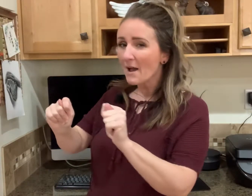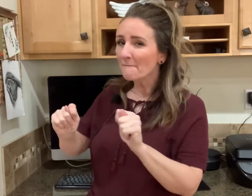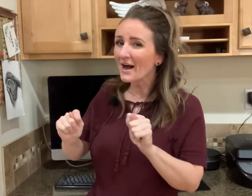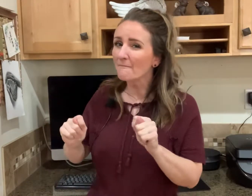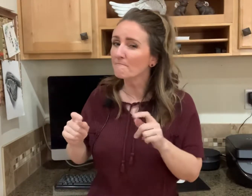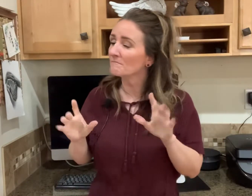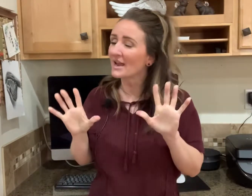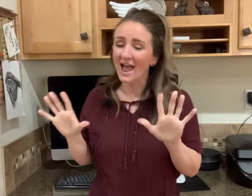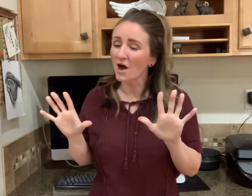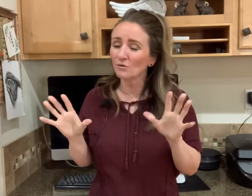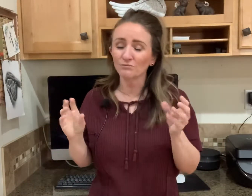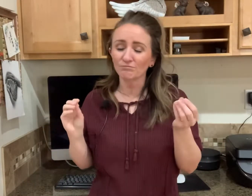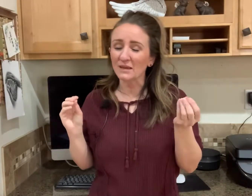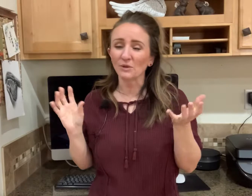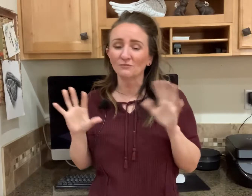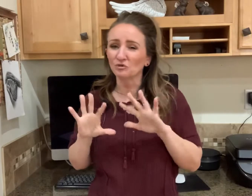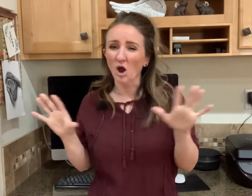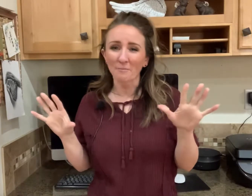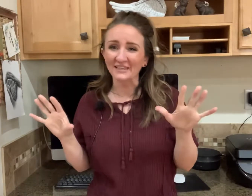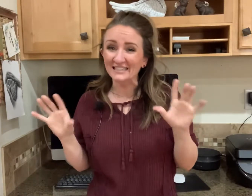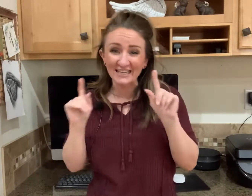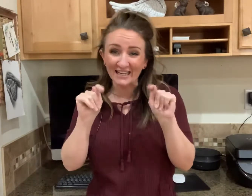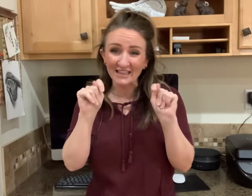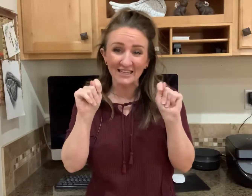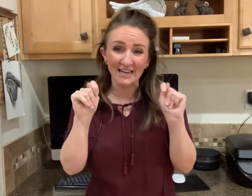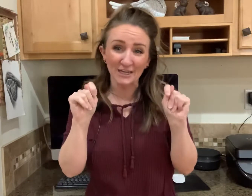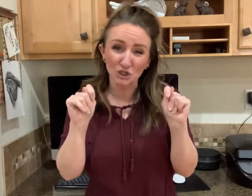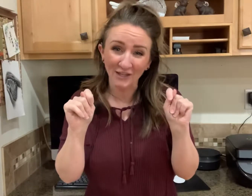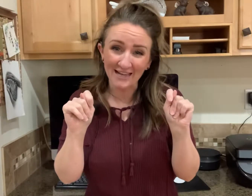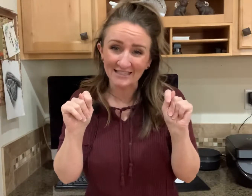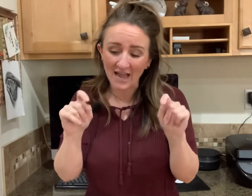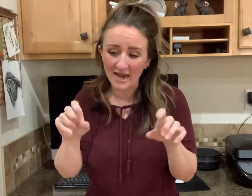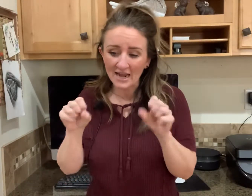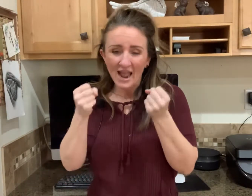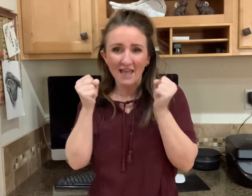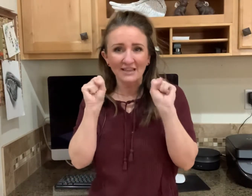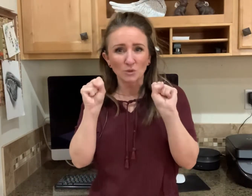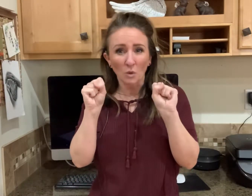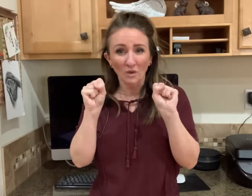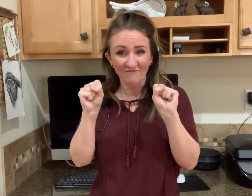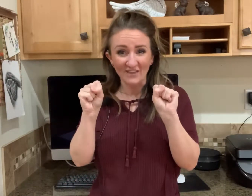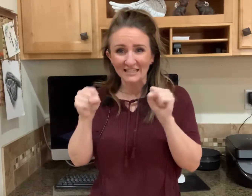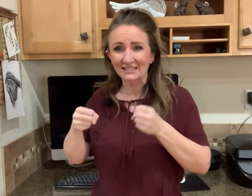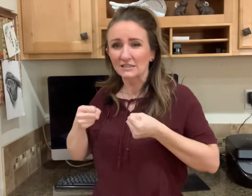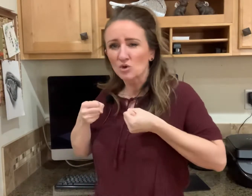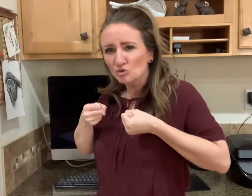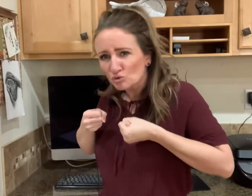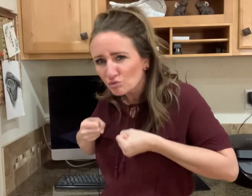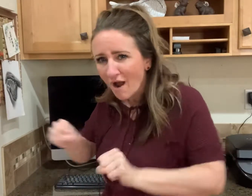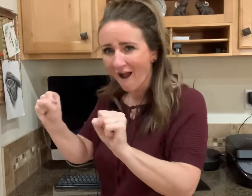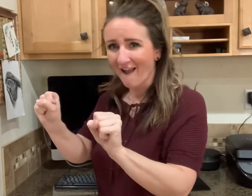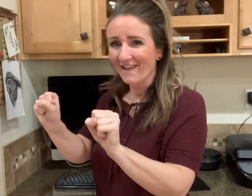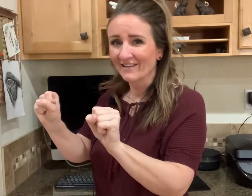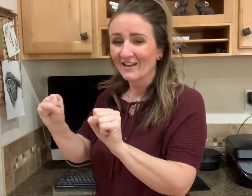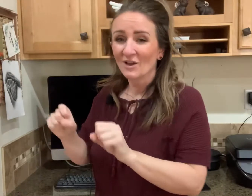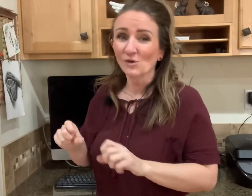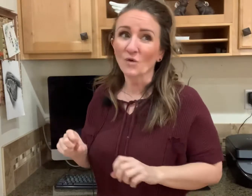But now people have dropped the T, the initialized sign, and they do it with fists. So if I